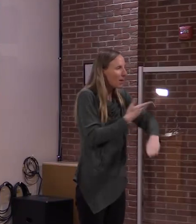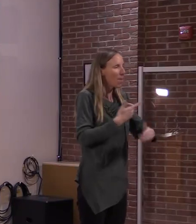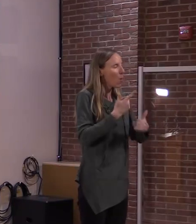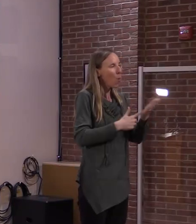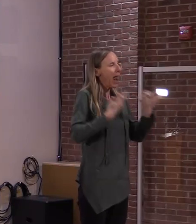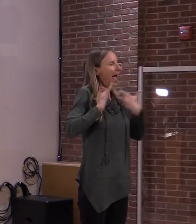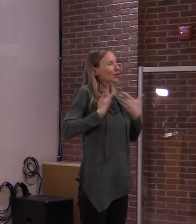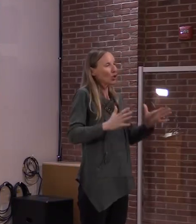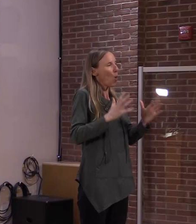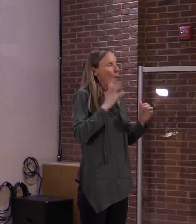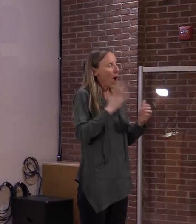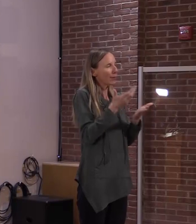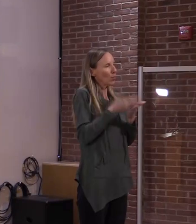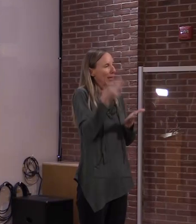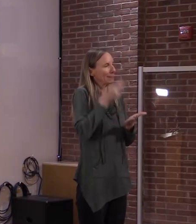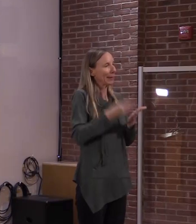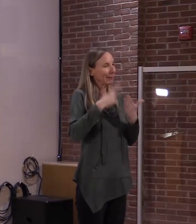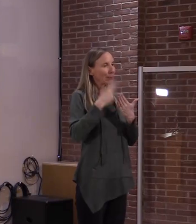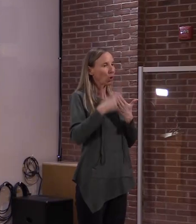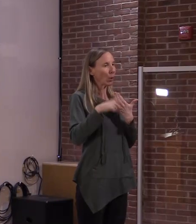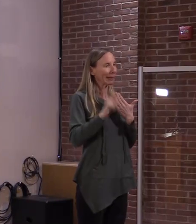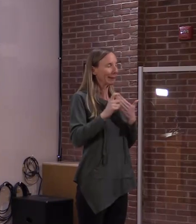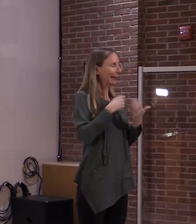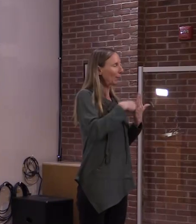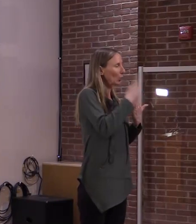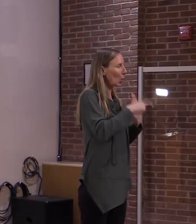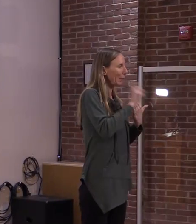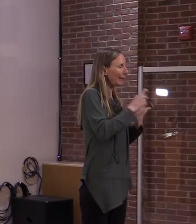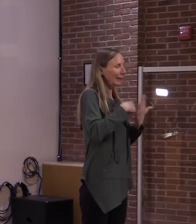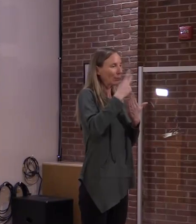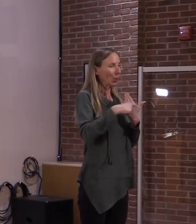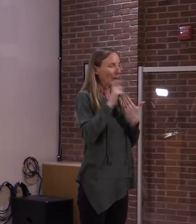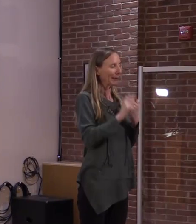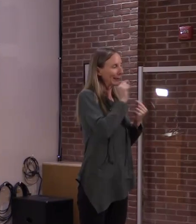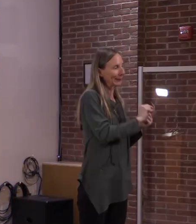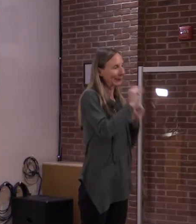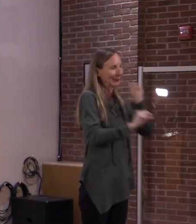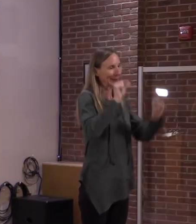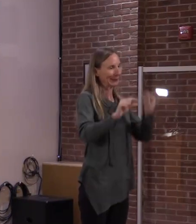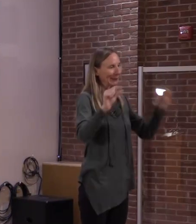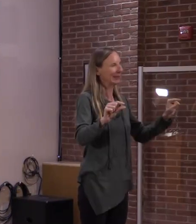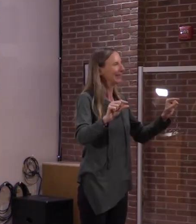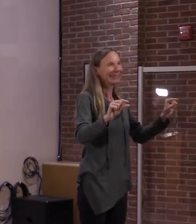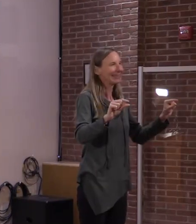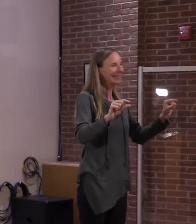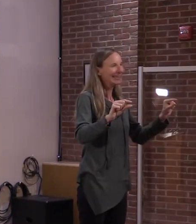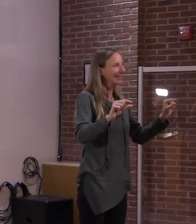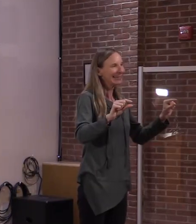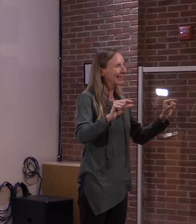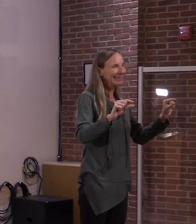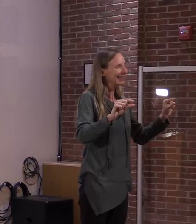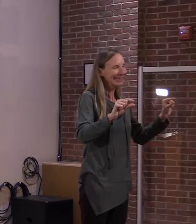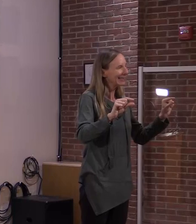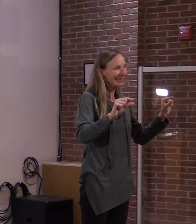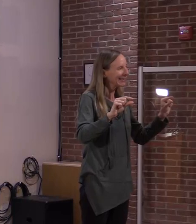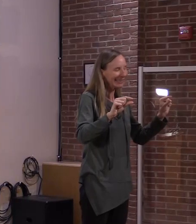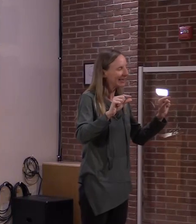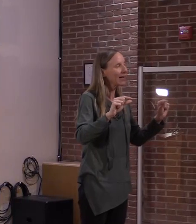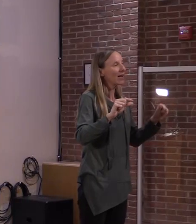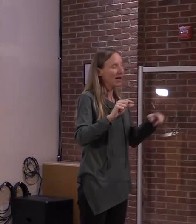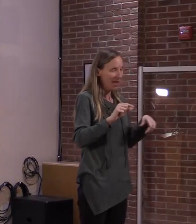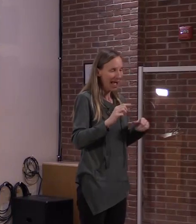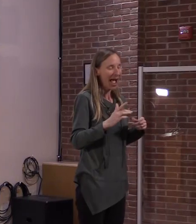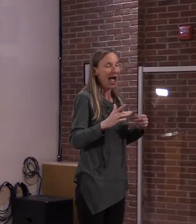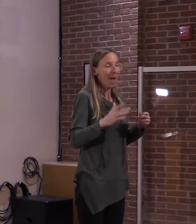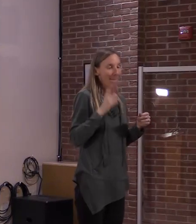Because the other $1.7 billion of this $2.7 billion package is all going to